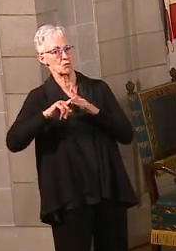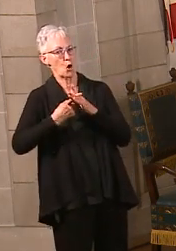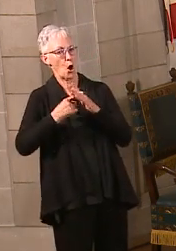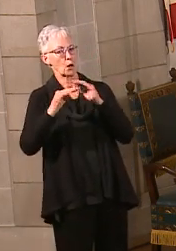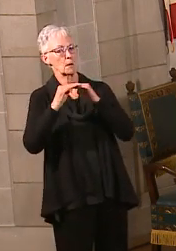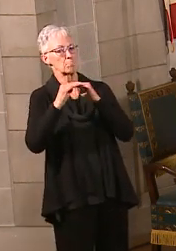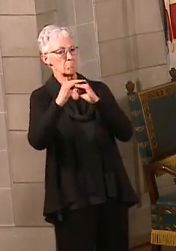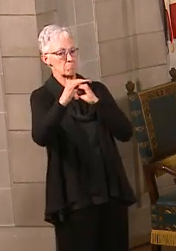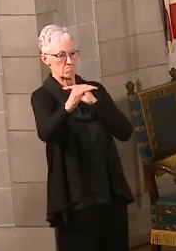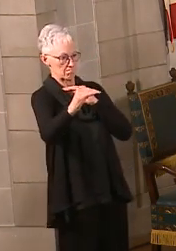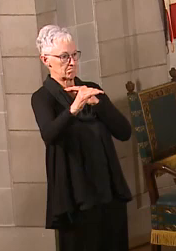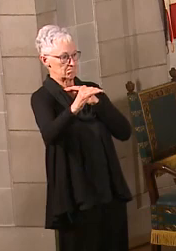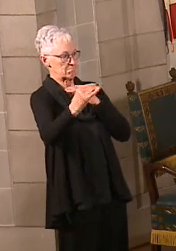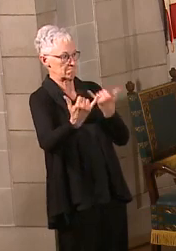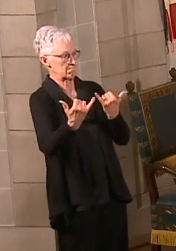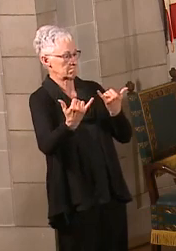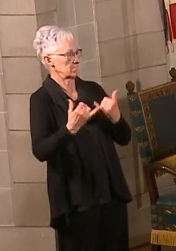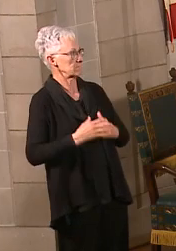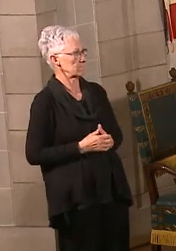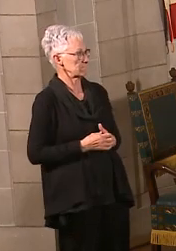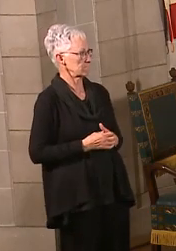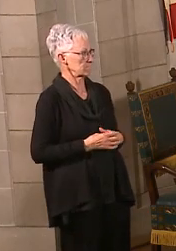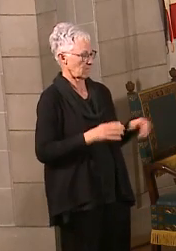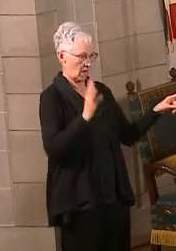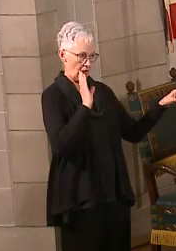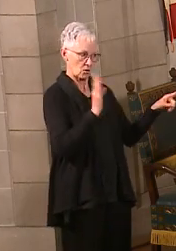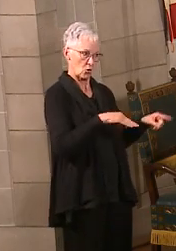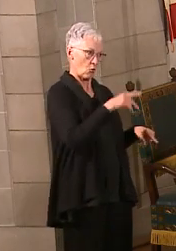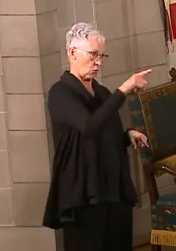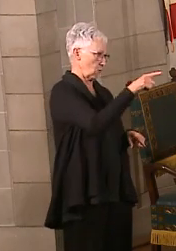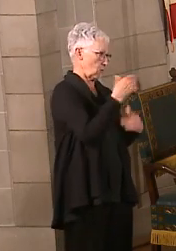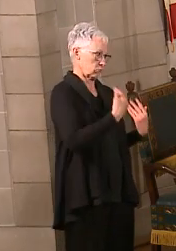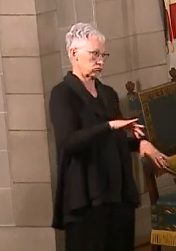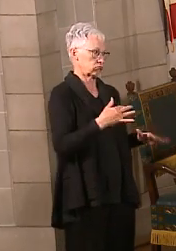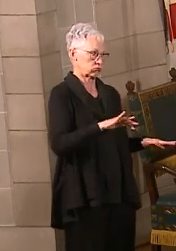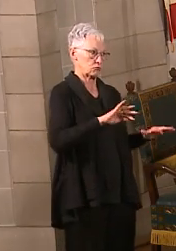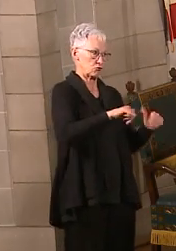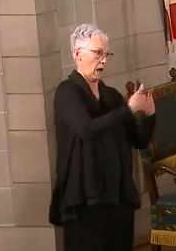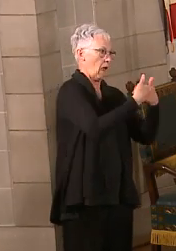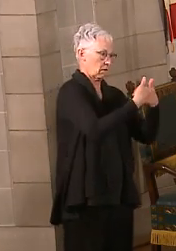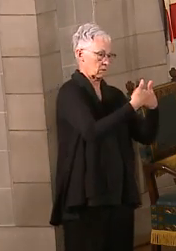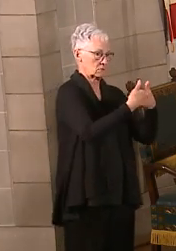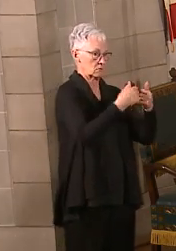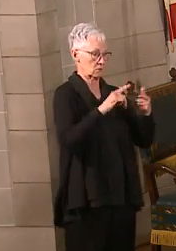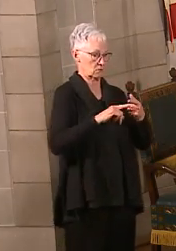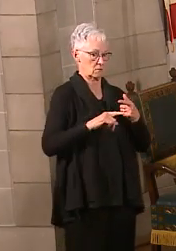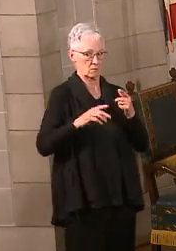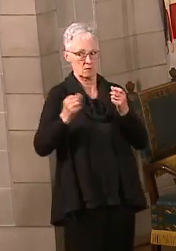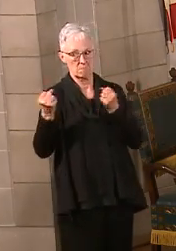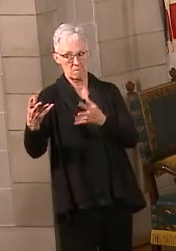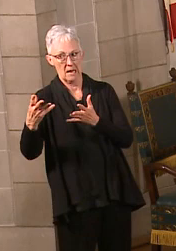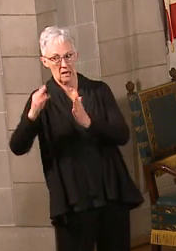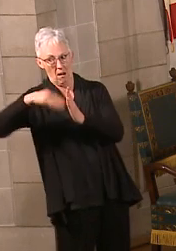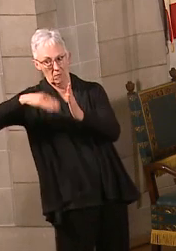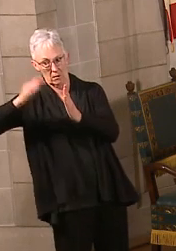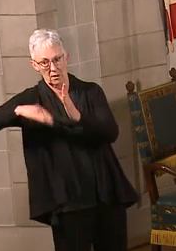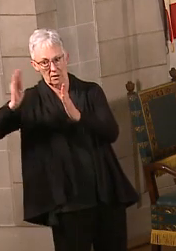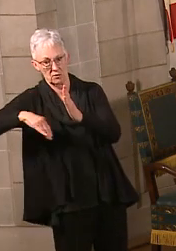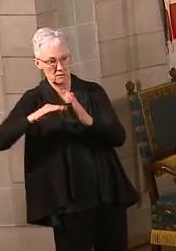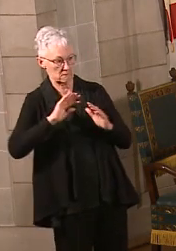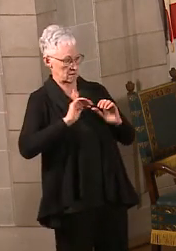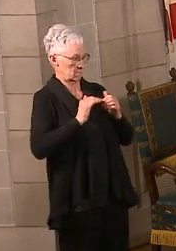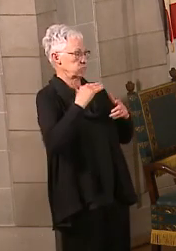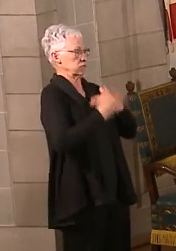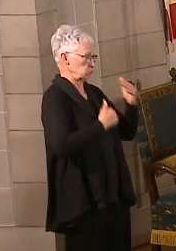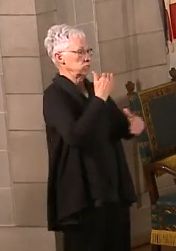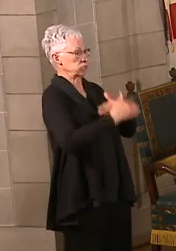Thanks, Commissioner. And again, I know we've been challenged to process all these applications when we have these records. Again, going back to 2008, the record had been 4,000 before